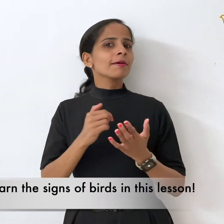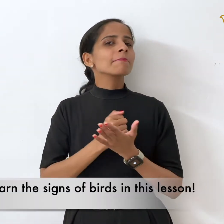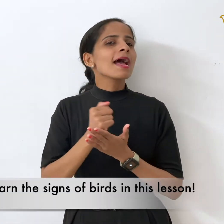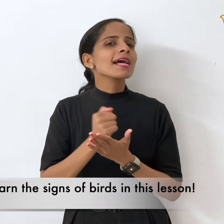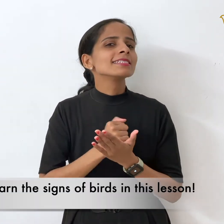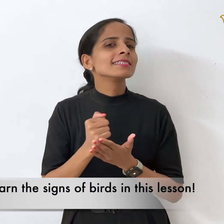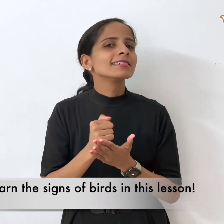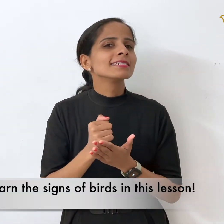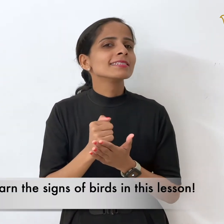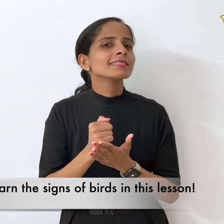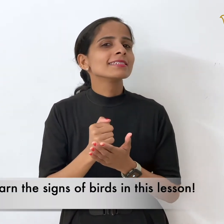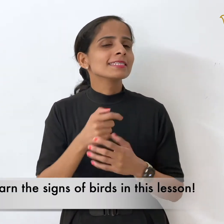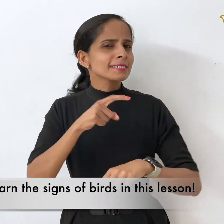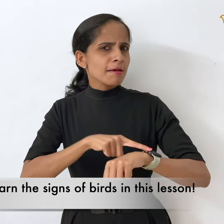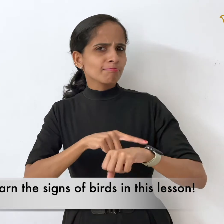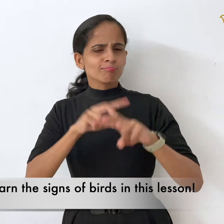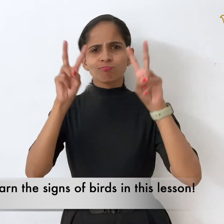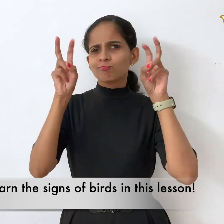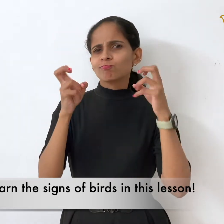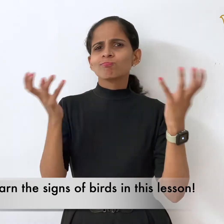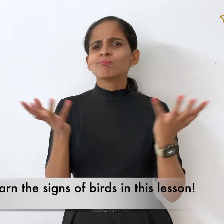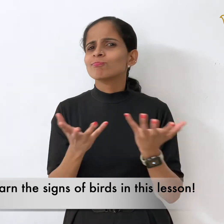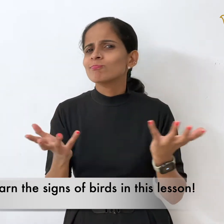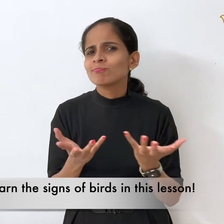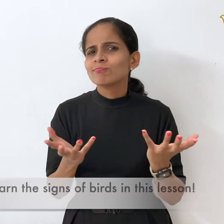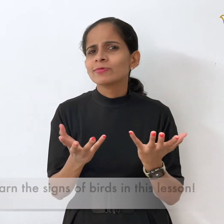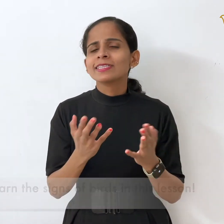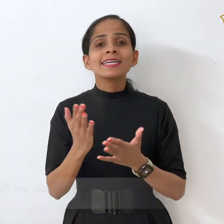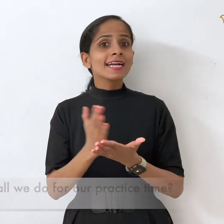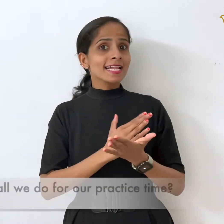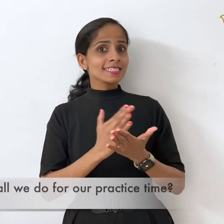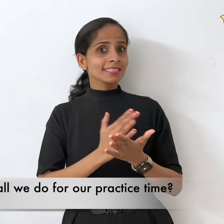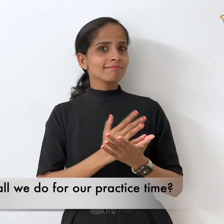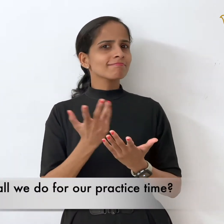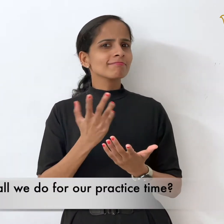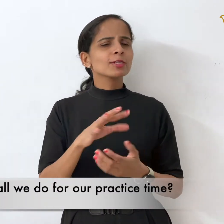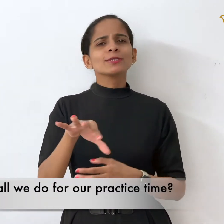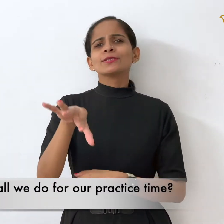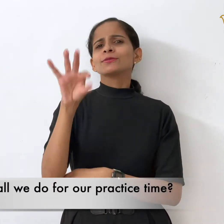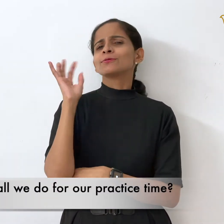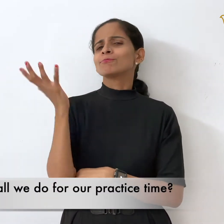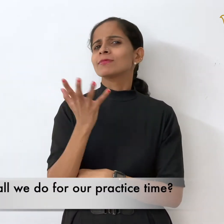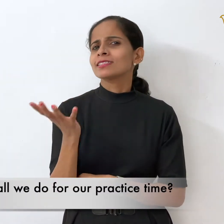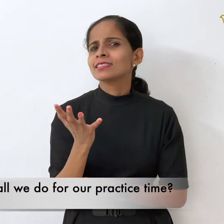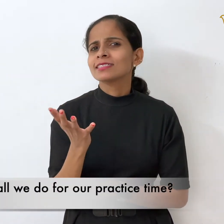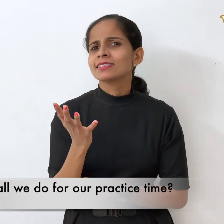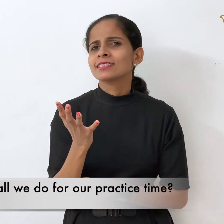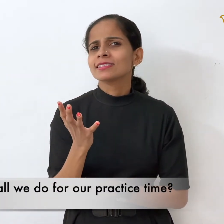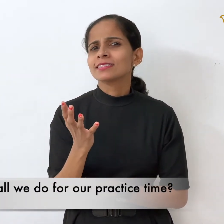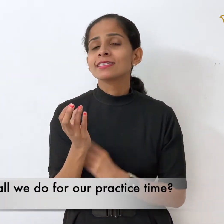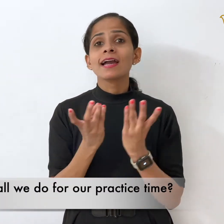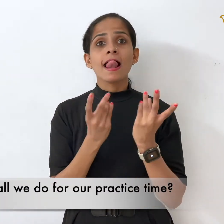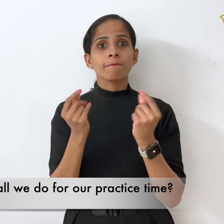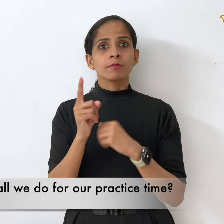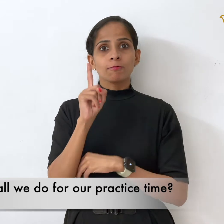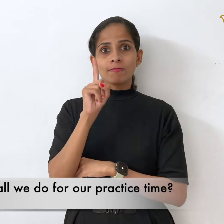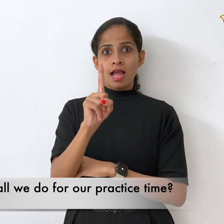lesson. What shall we do for our practice time? Let's practice signs from lesson